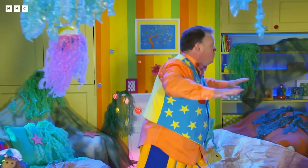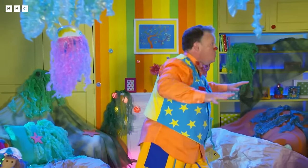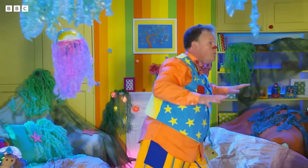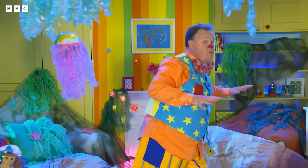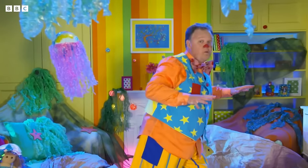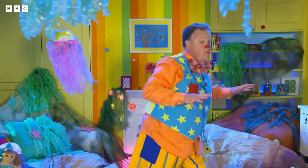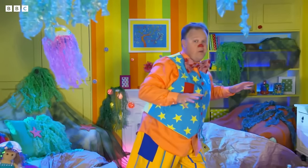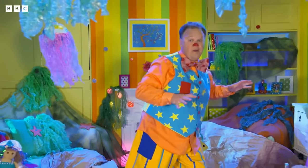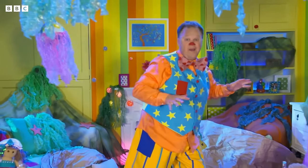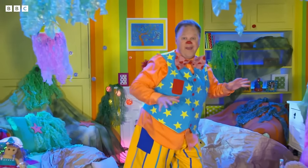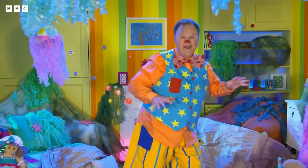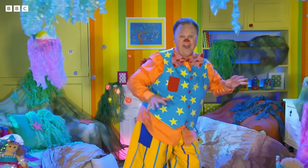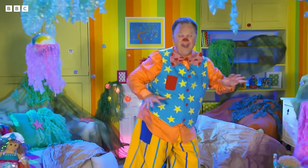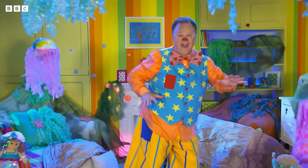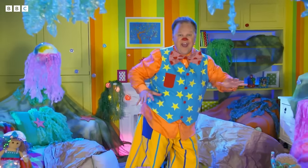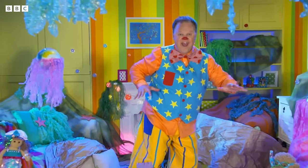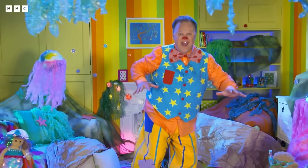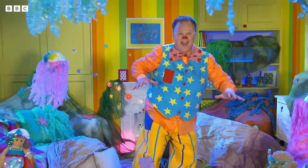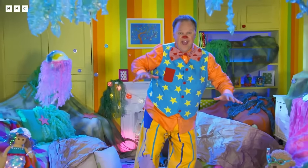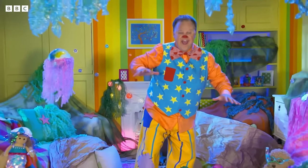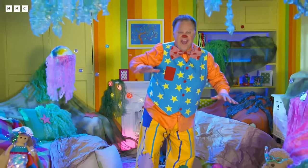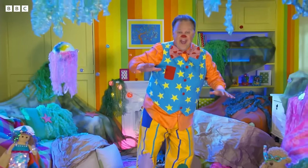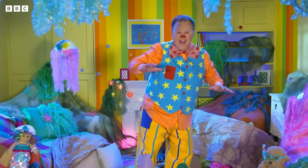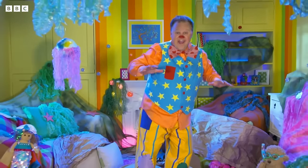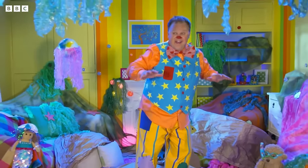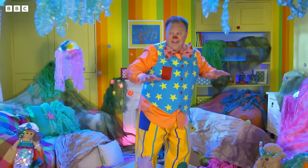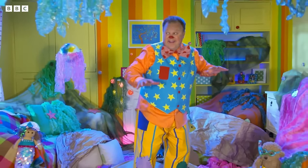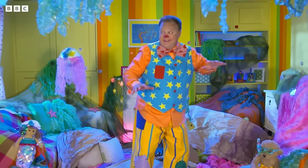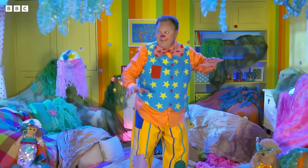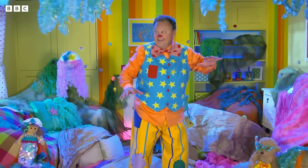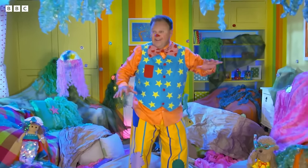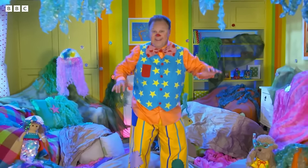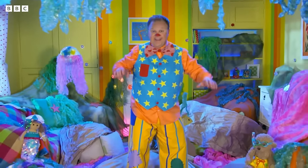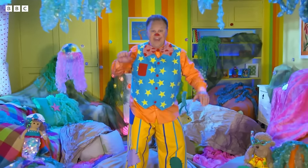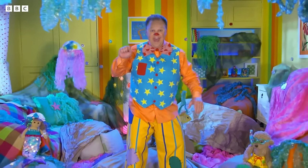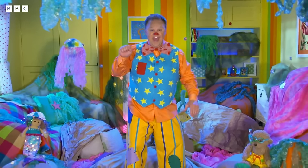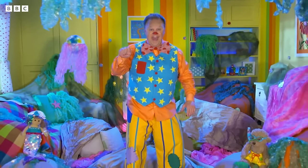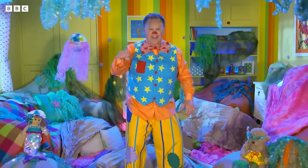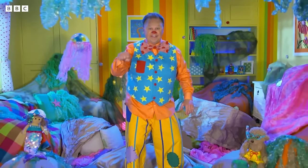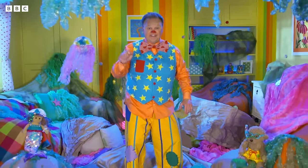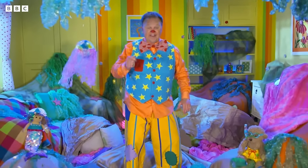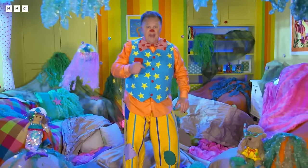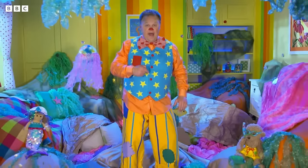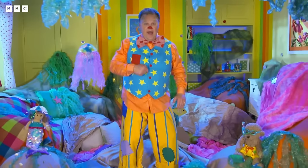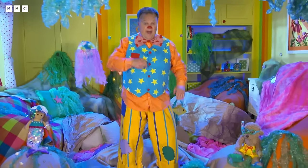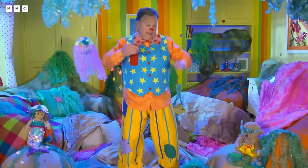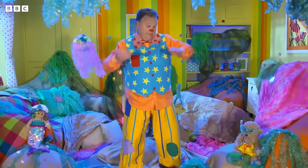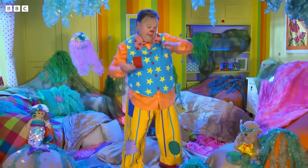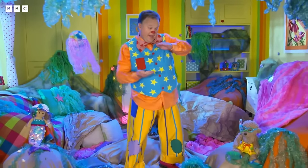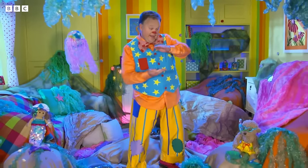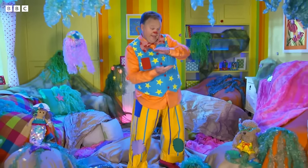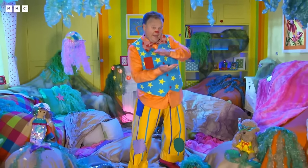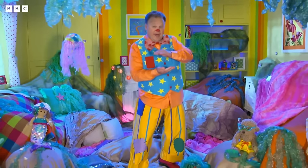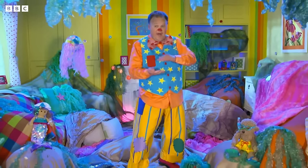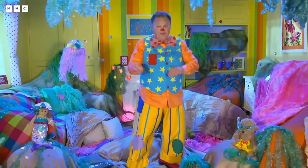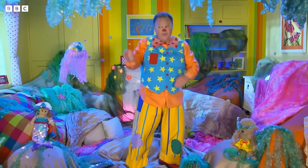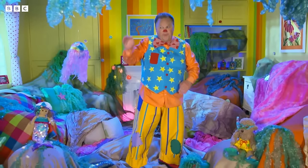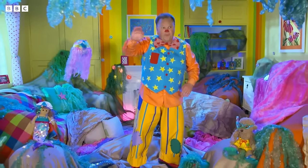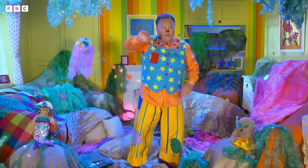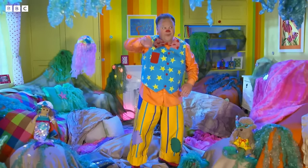Wow, you really are like a fish now, Mr. Tumble. Yes, I'm under the